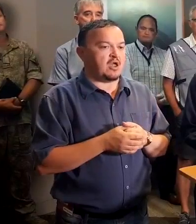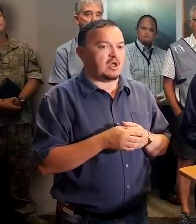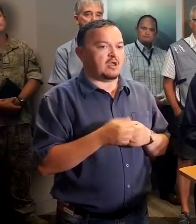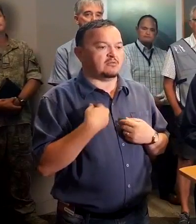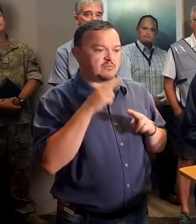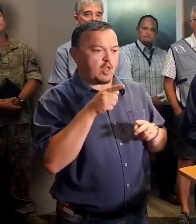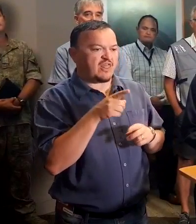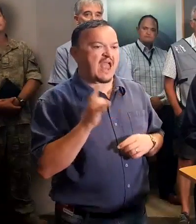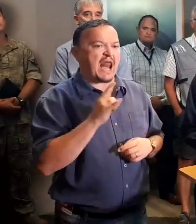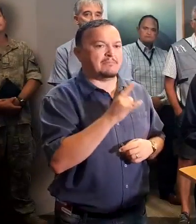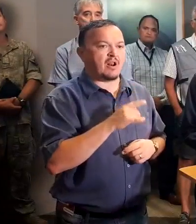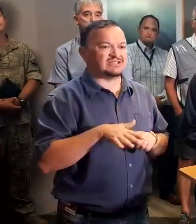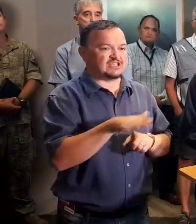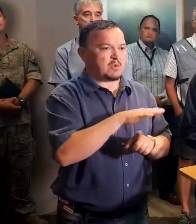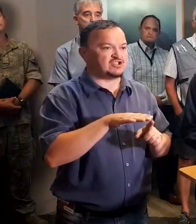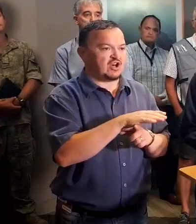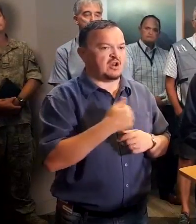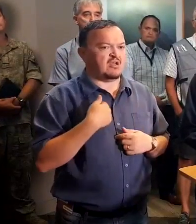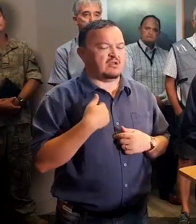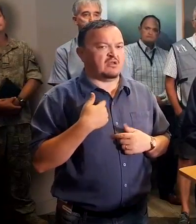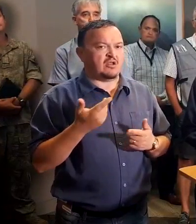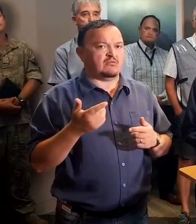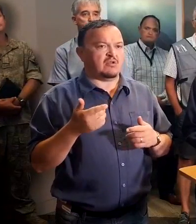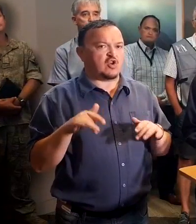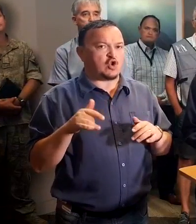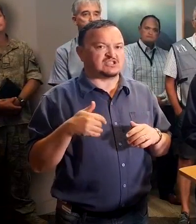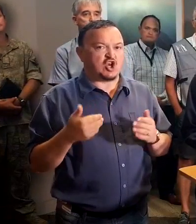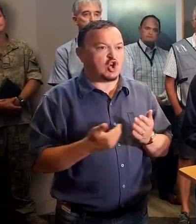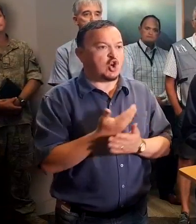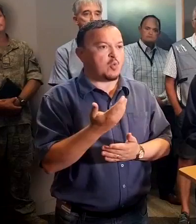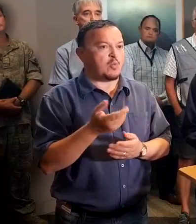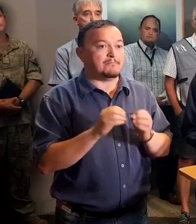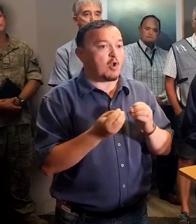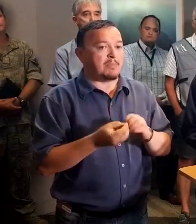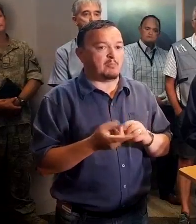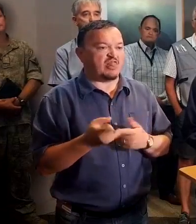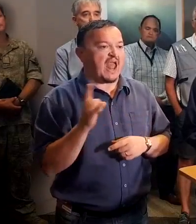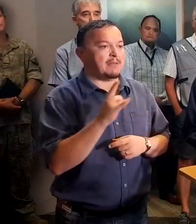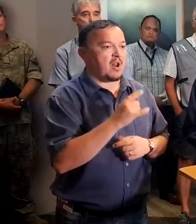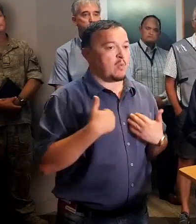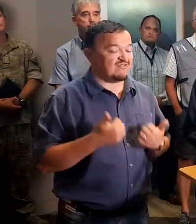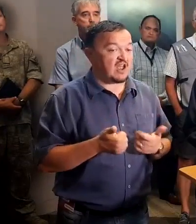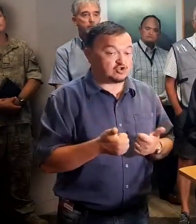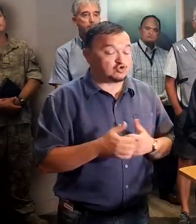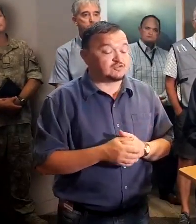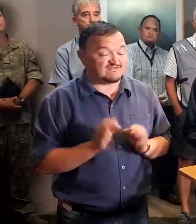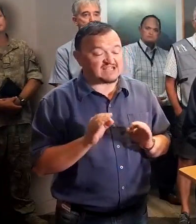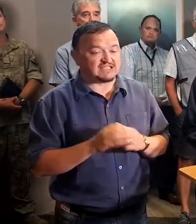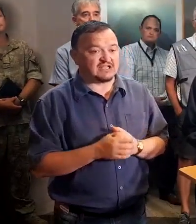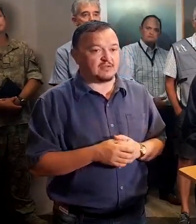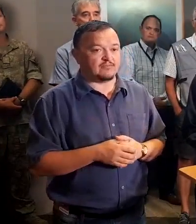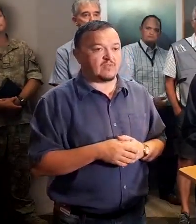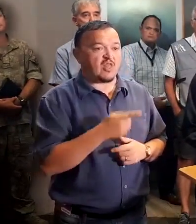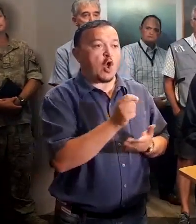of any new animal welfare concerns since the re-entry of Wakefield, and this has been fantastic to see. Animal welfare officers will continue